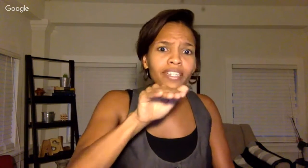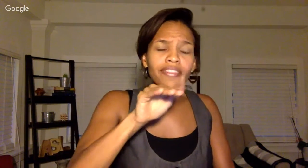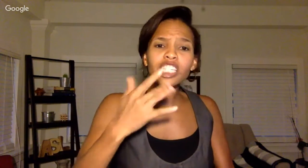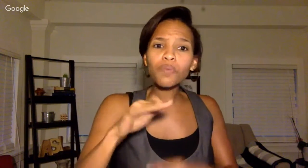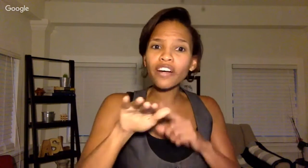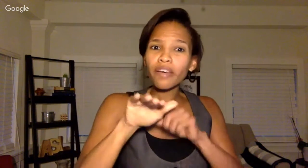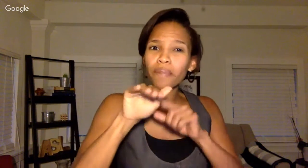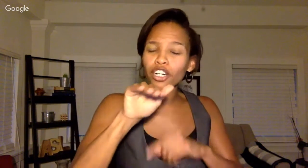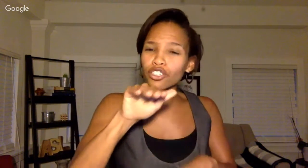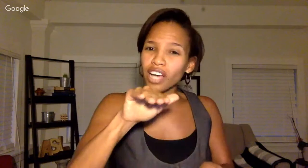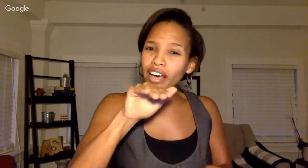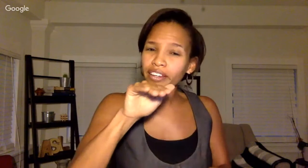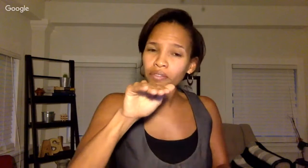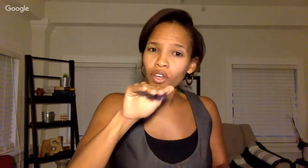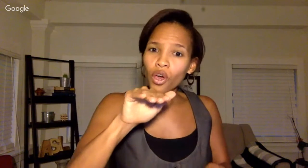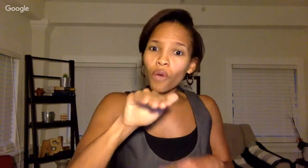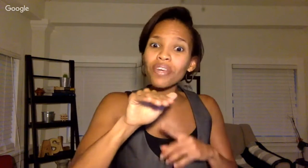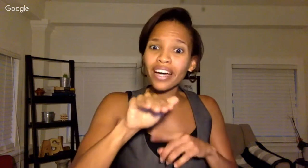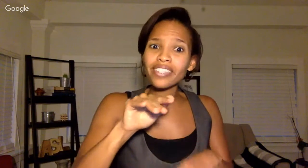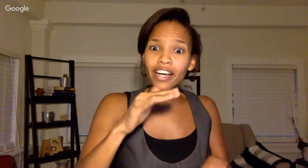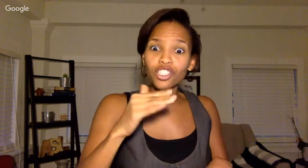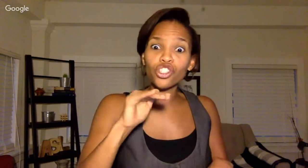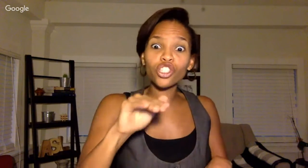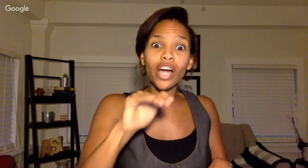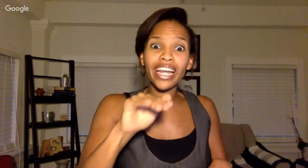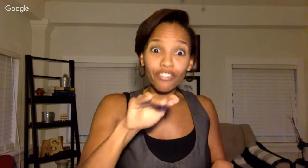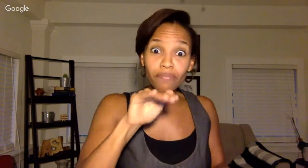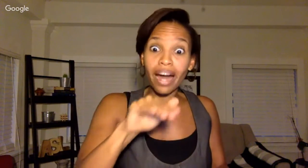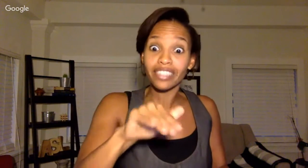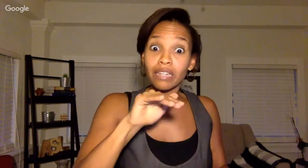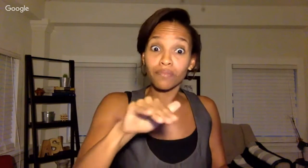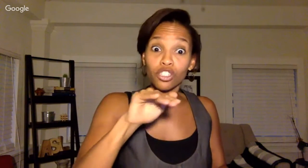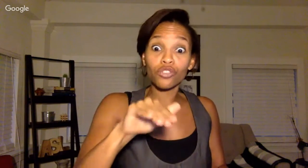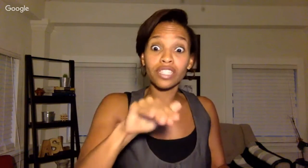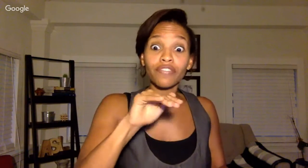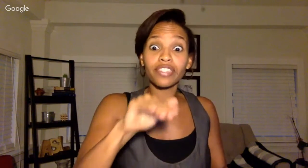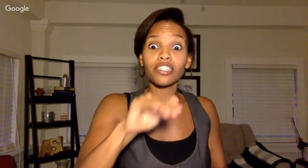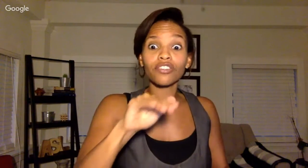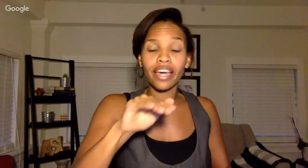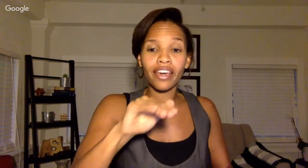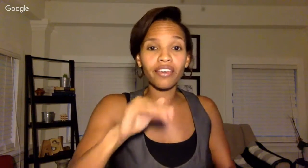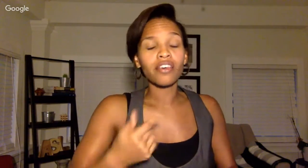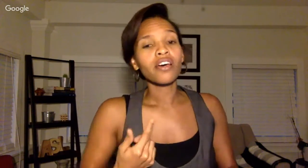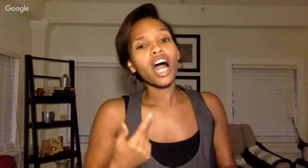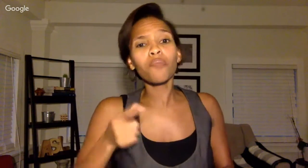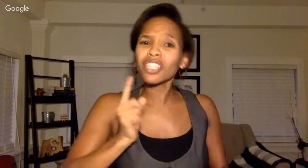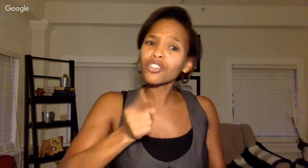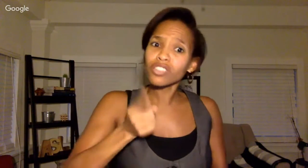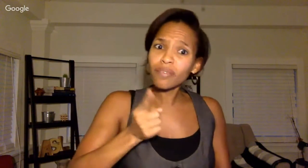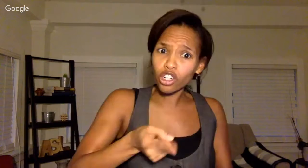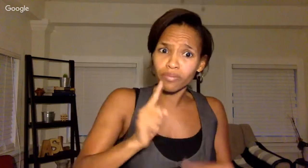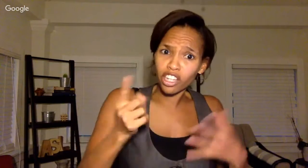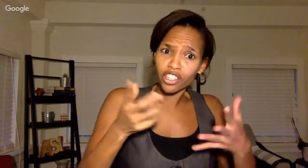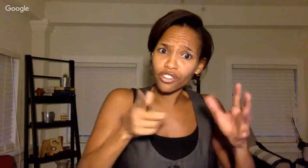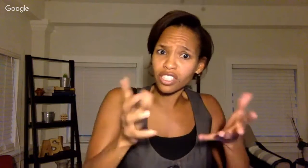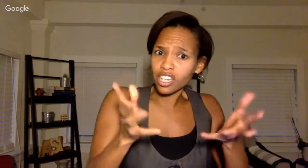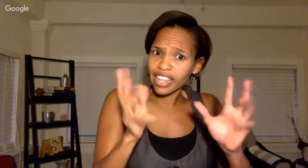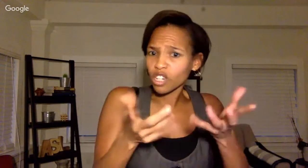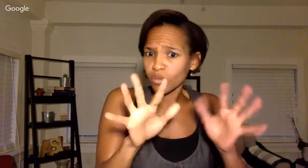this is probably a better sign because she's trying to remind him to do this every single day. But there's that's a